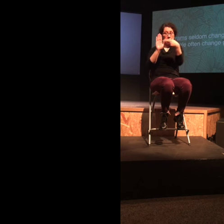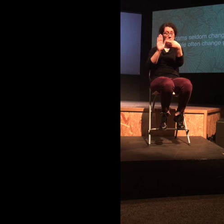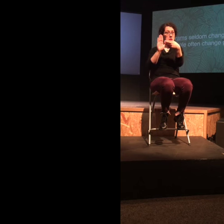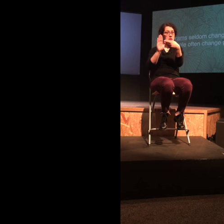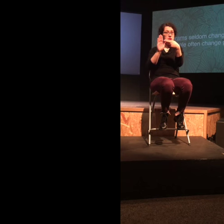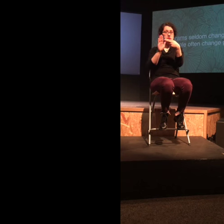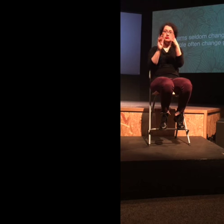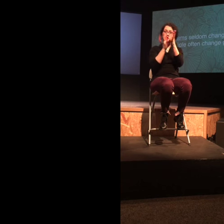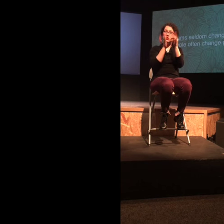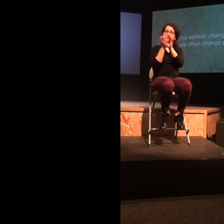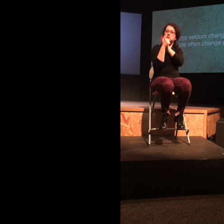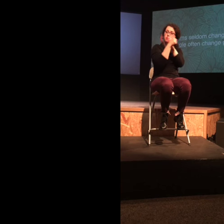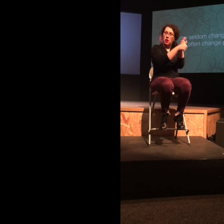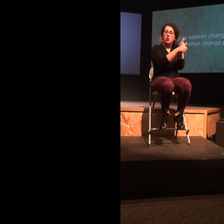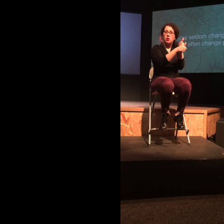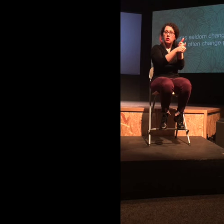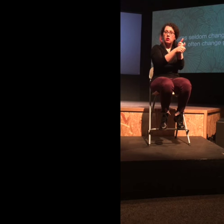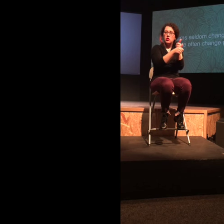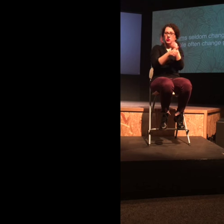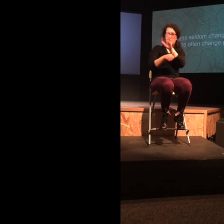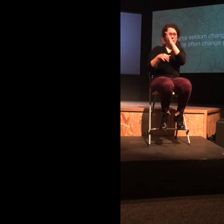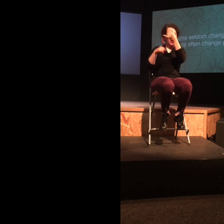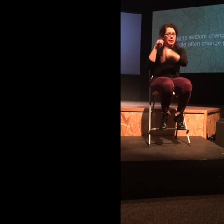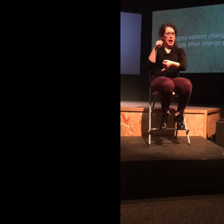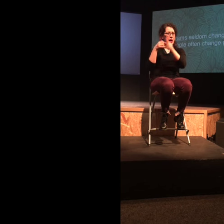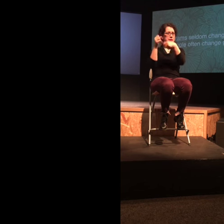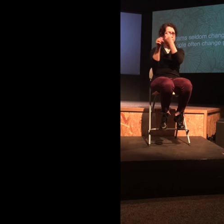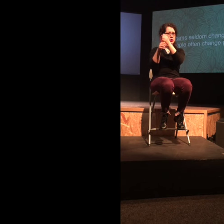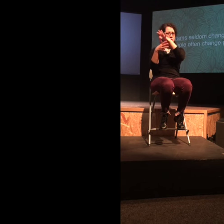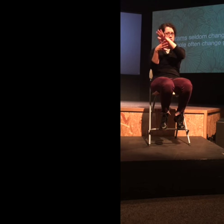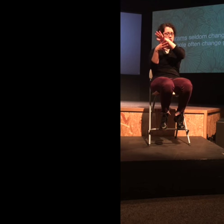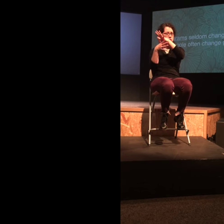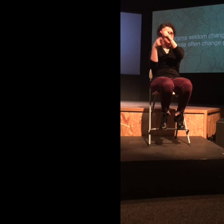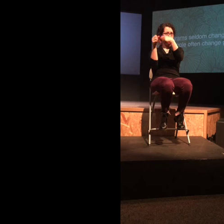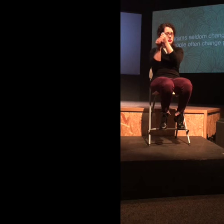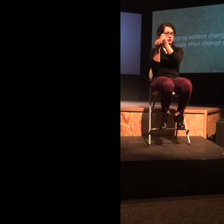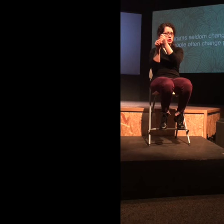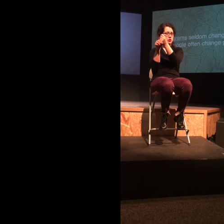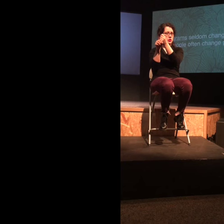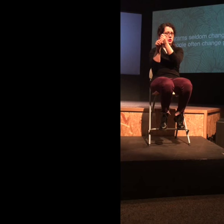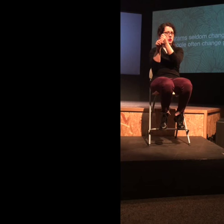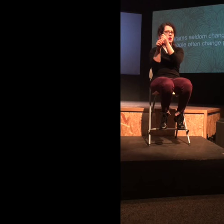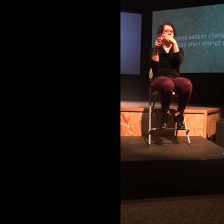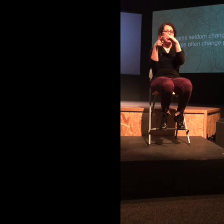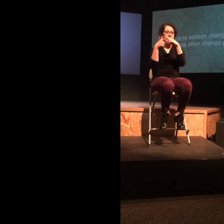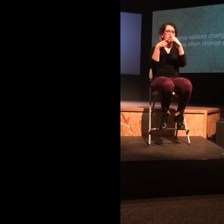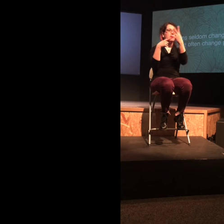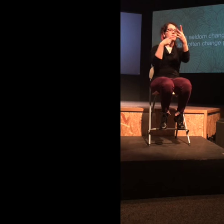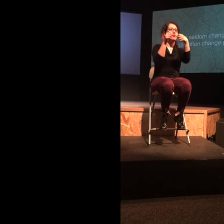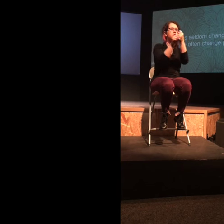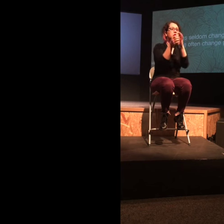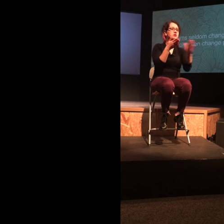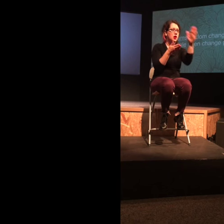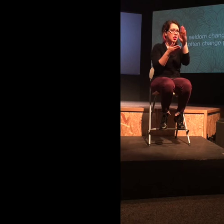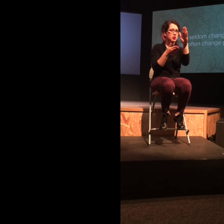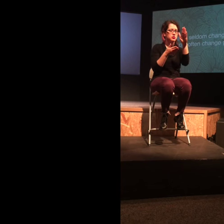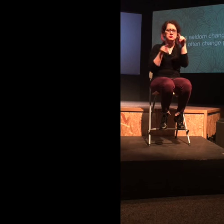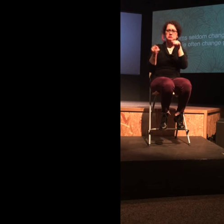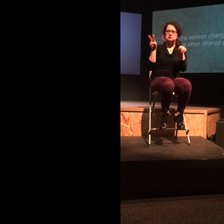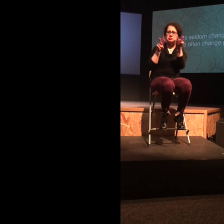high school, and then then 3 years, and in a lot of cases, 4 years of college. We just watched